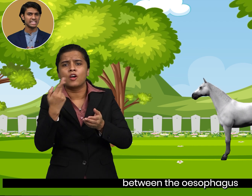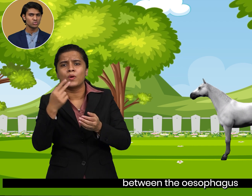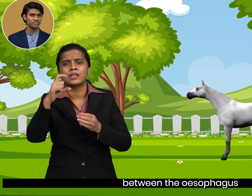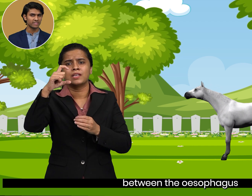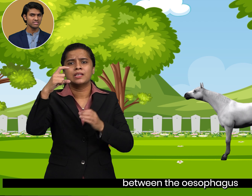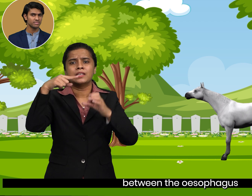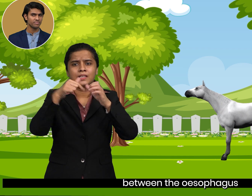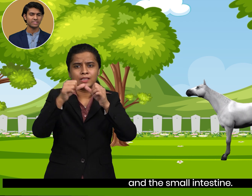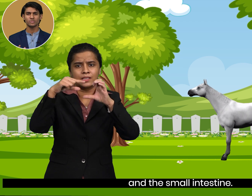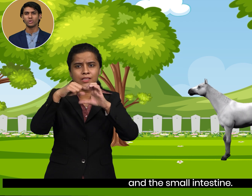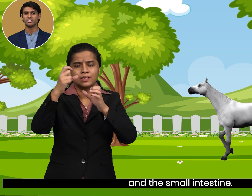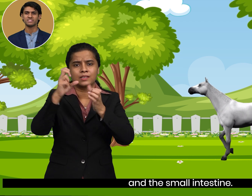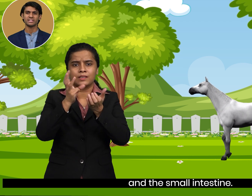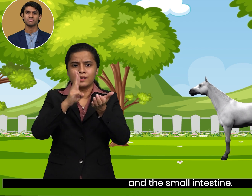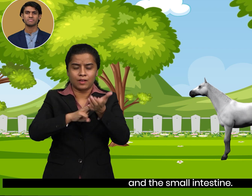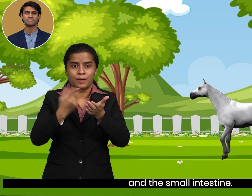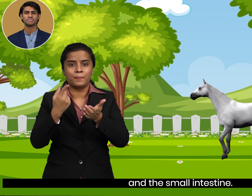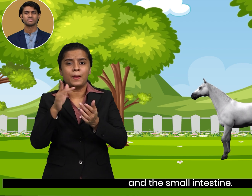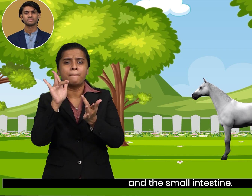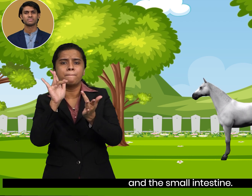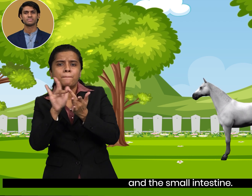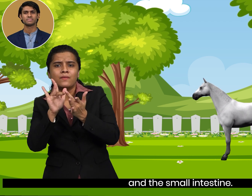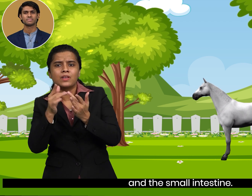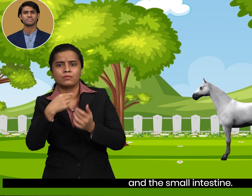between the esophagus and the small intestine.